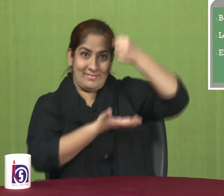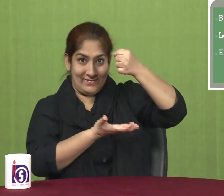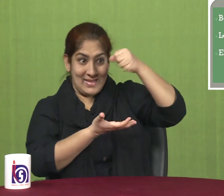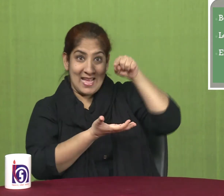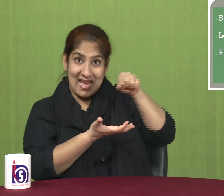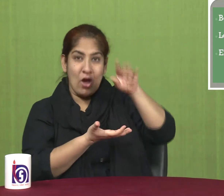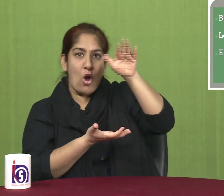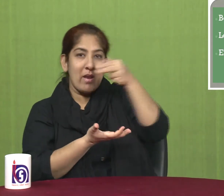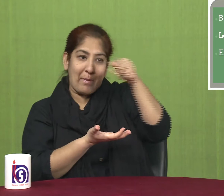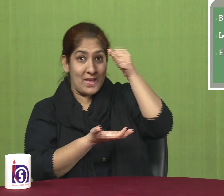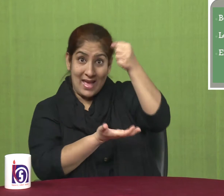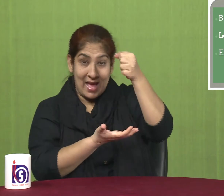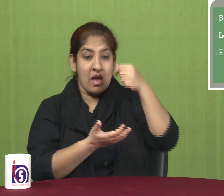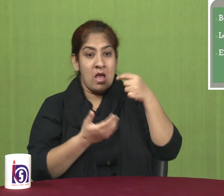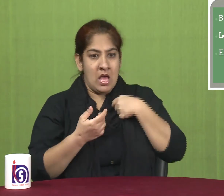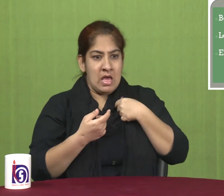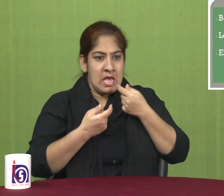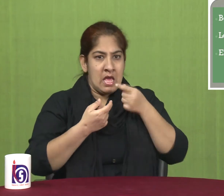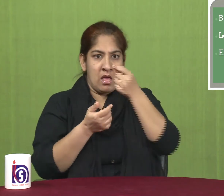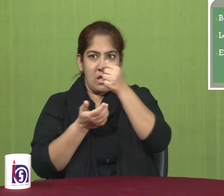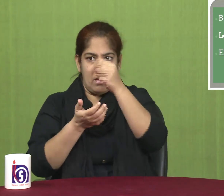when you have a good fund